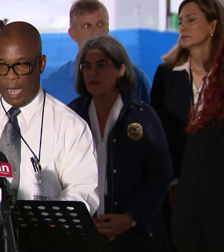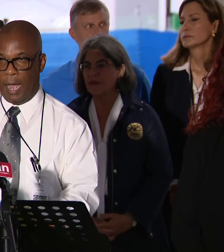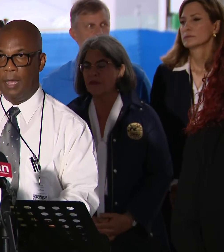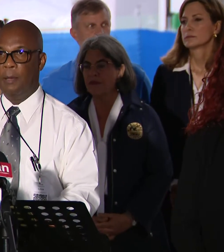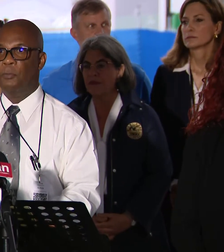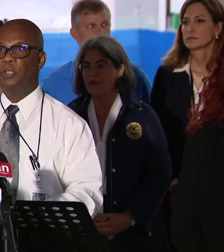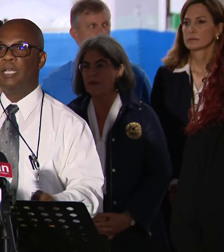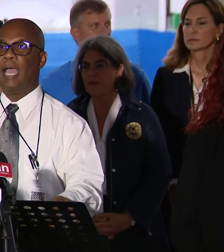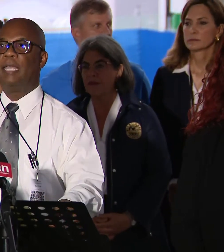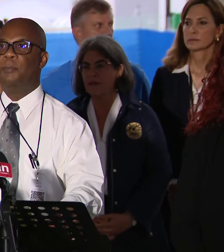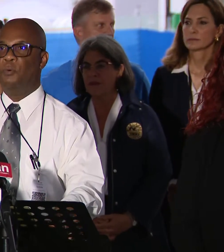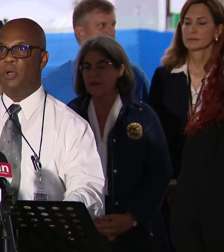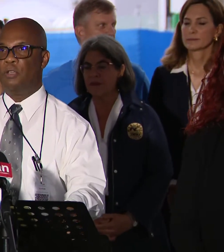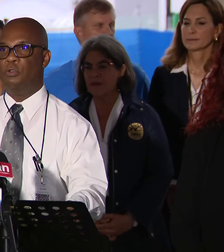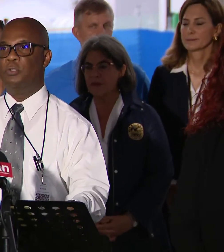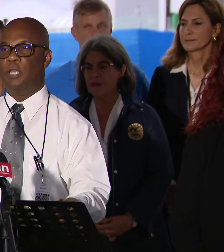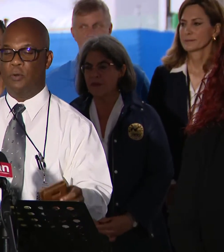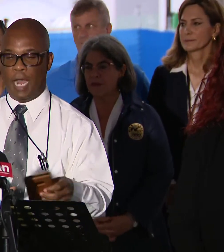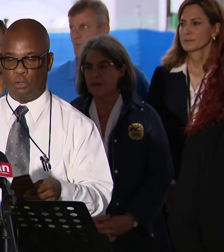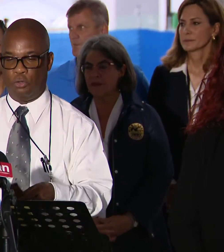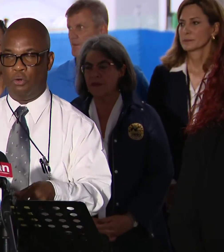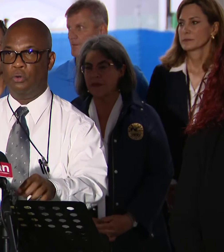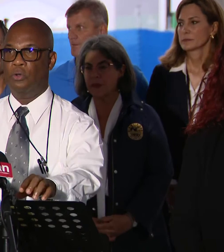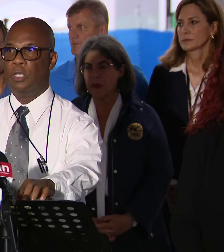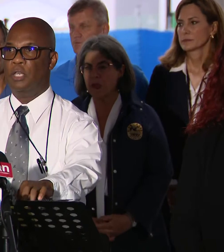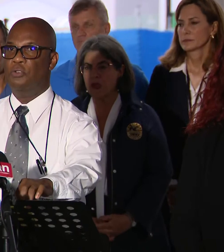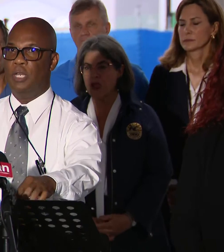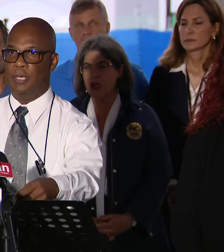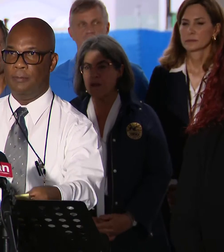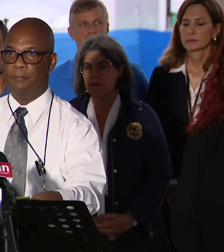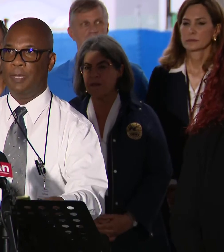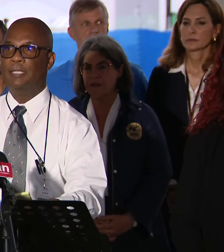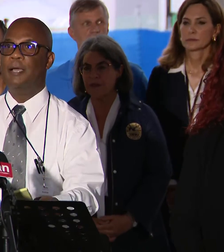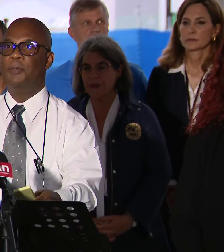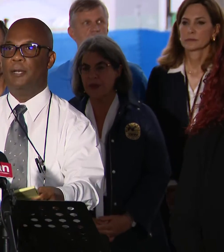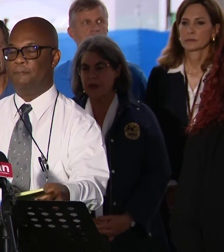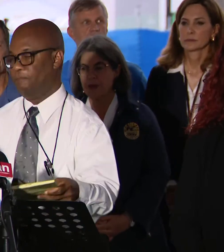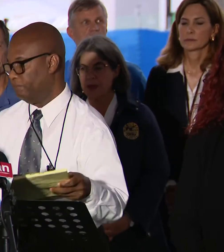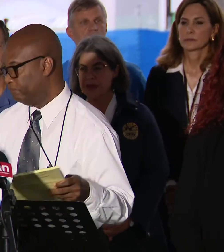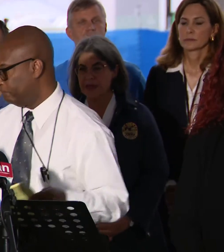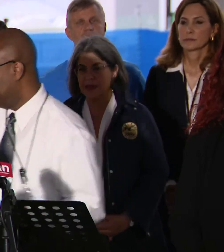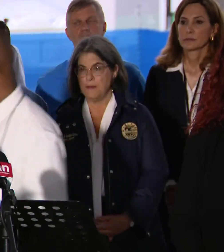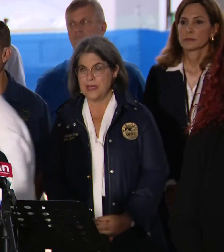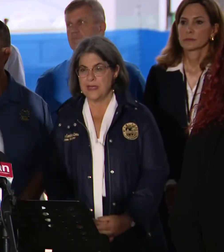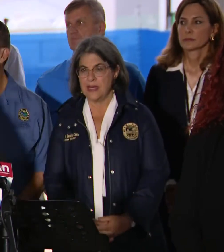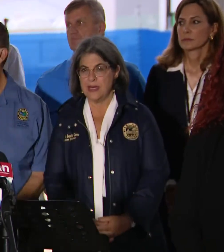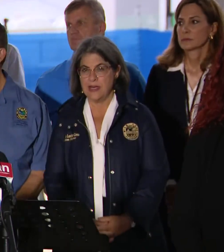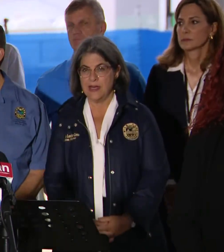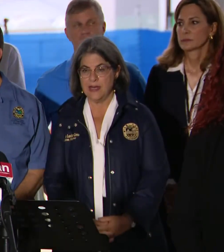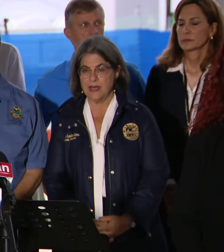vivons pour nous montrer à quel point que nous sommes une nation qui est unie. Merci en plus.